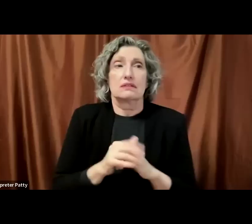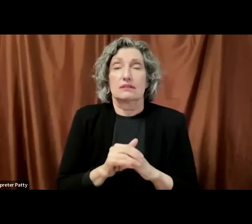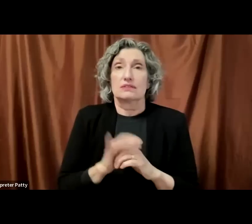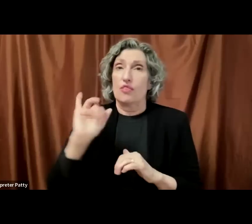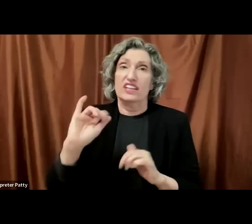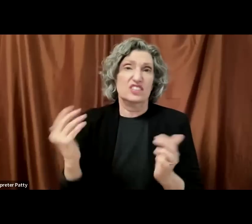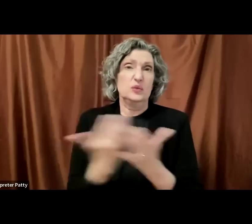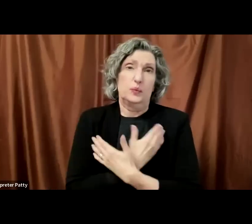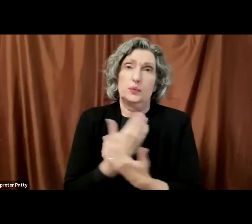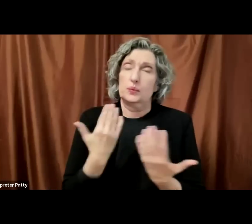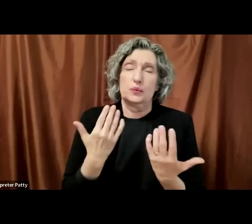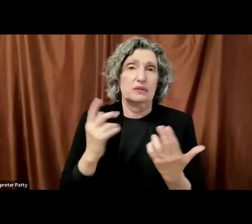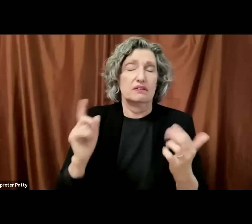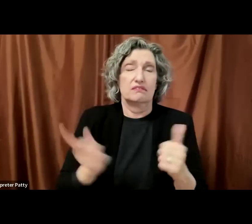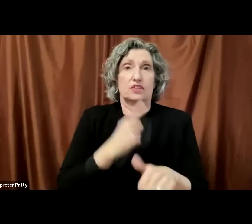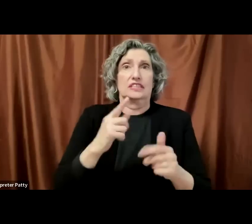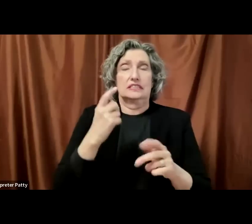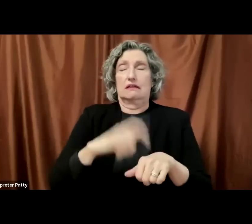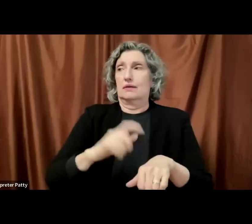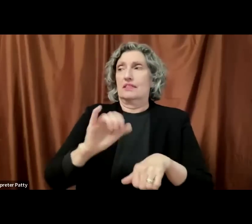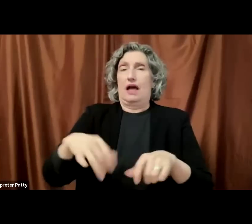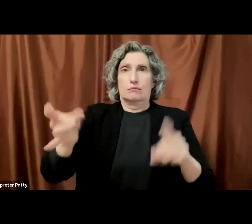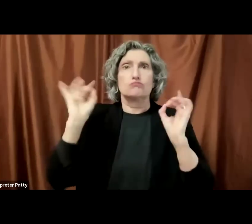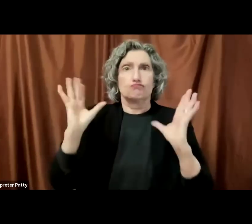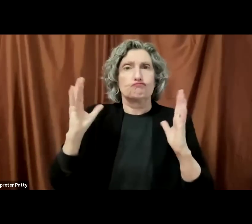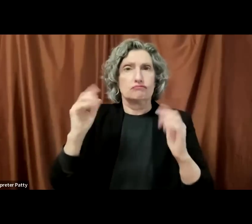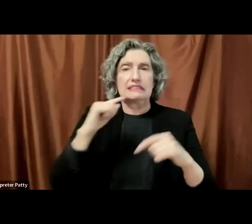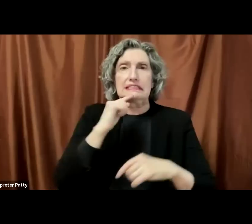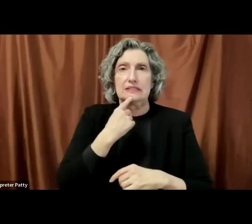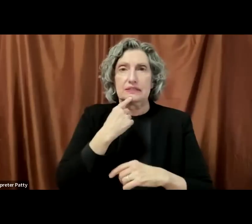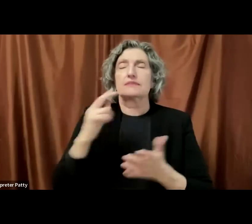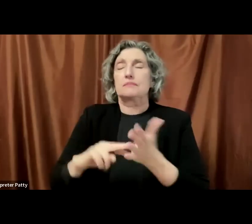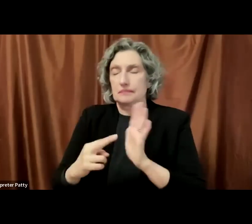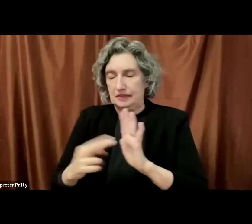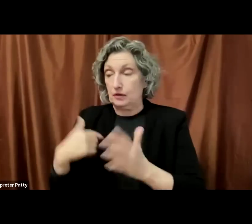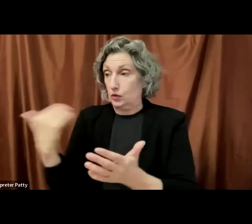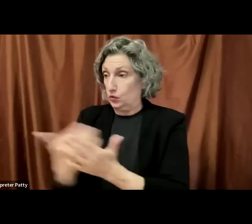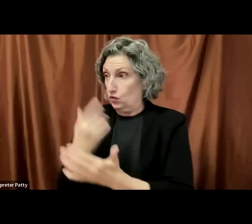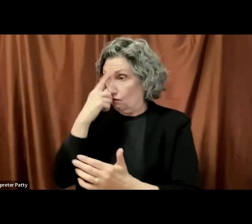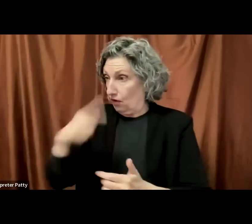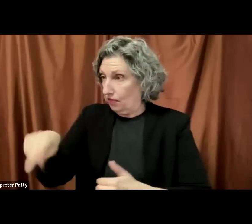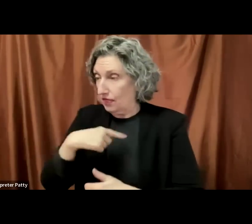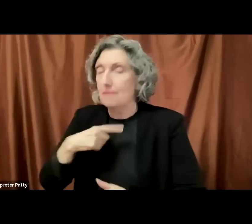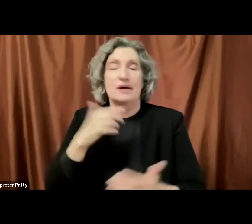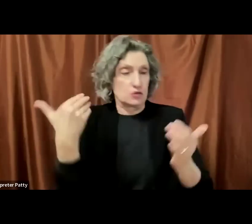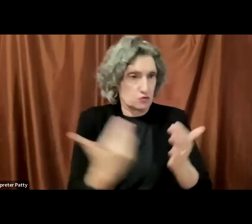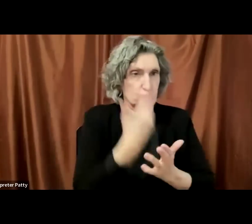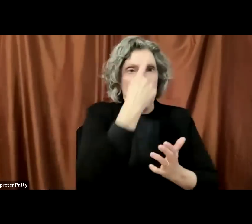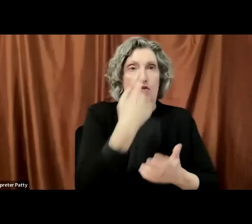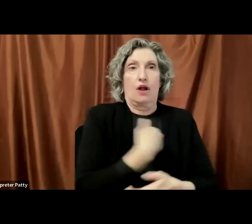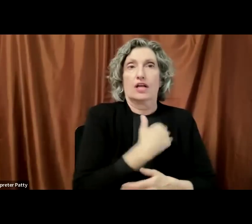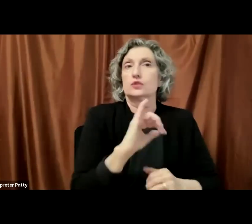severity, we in the nonprofit field must work together in new and expanded ways, build and bolster